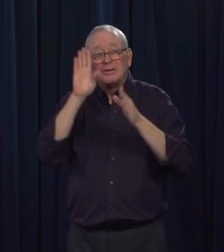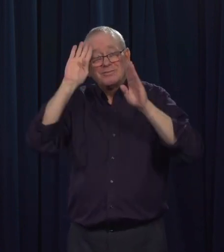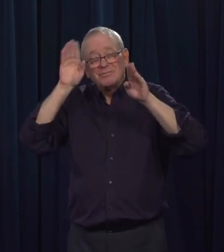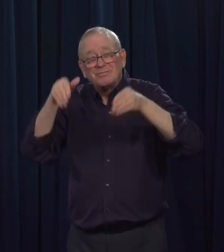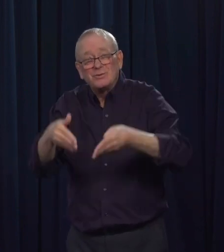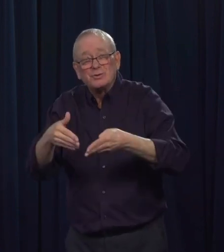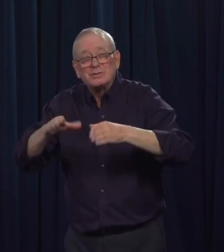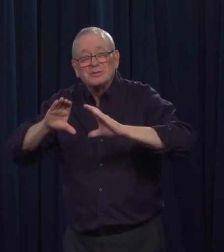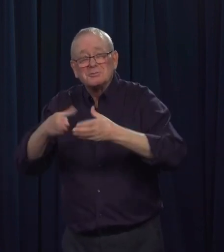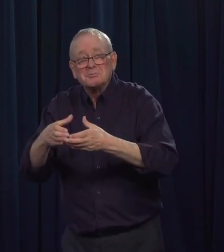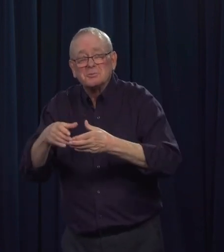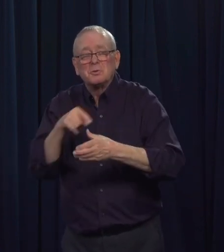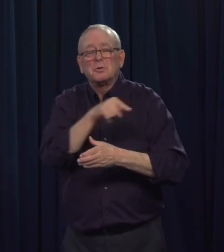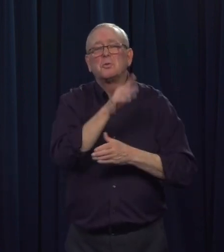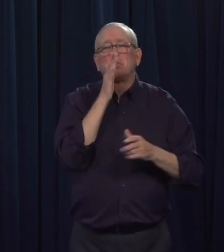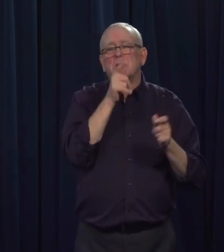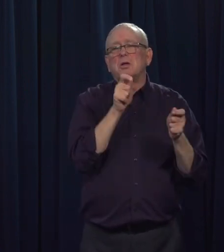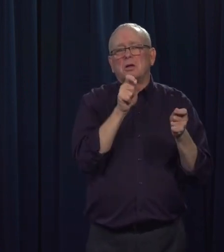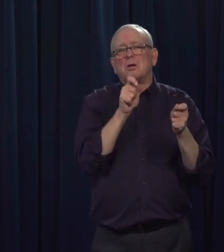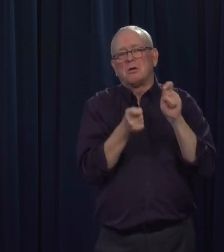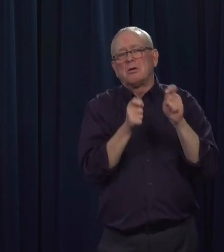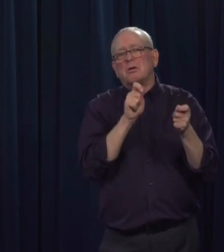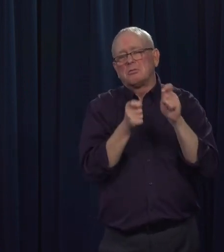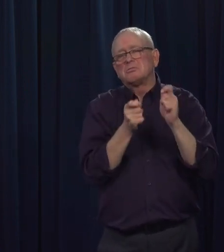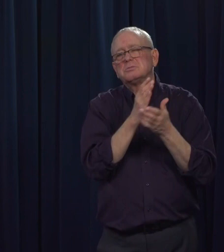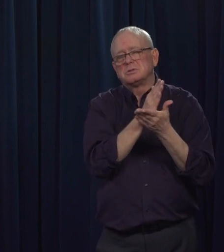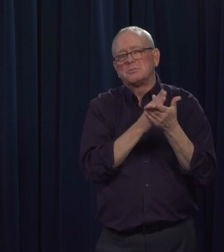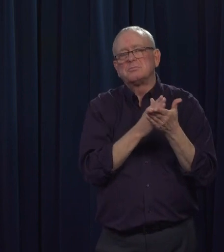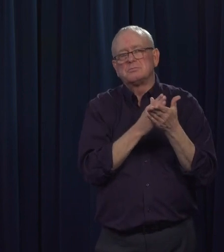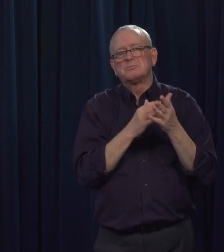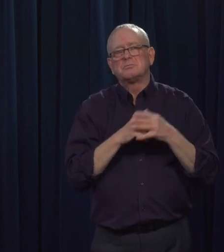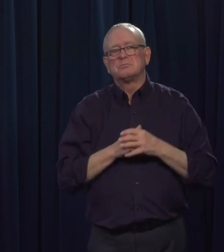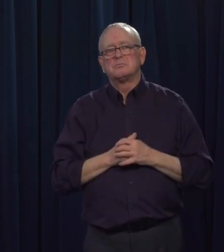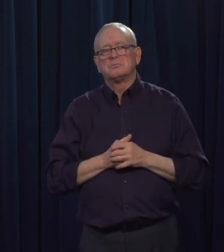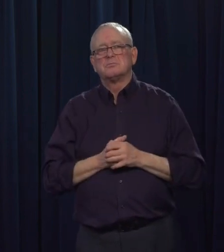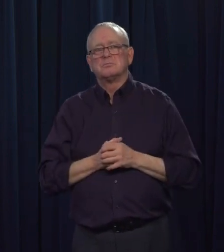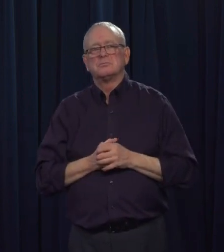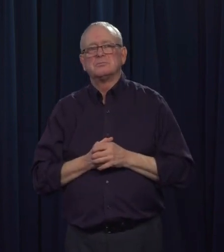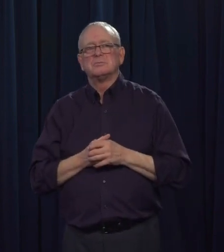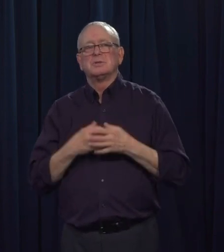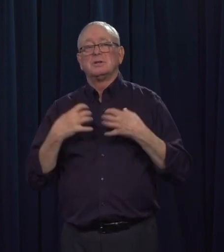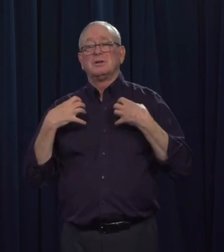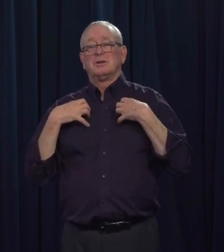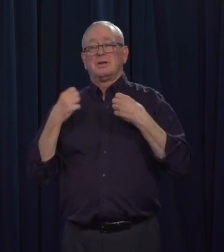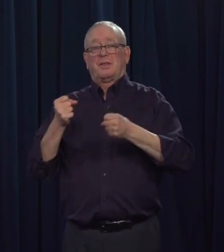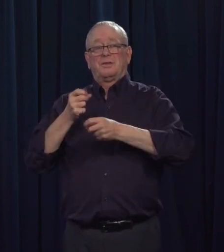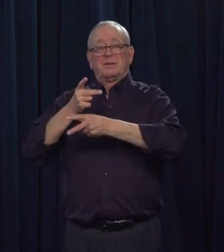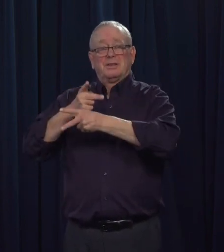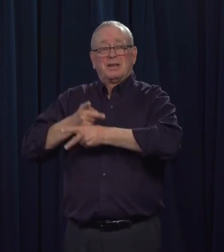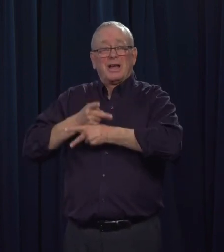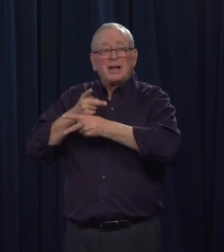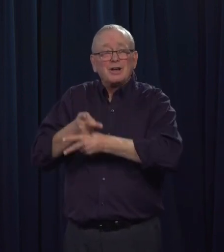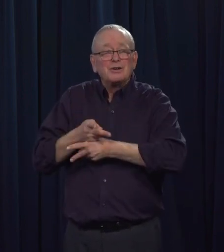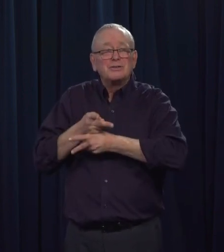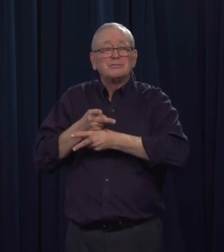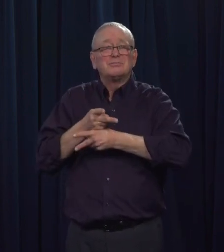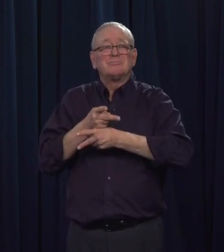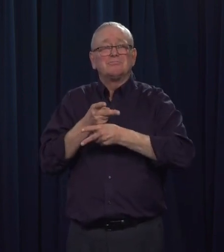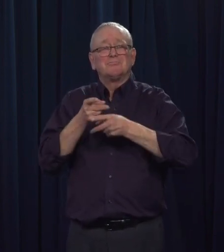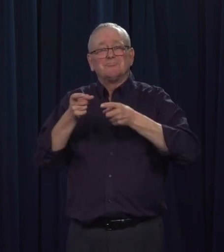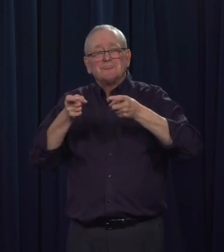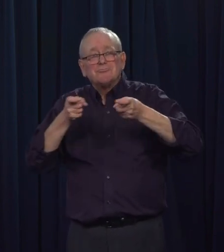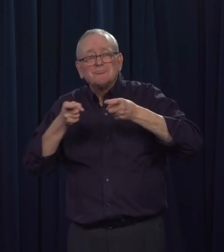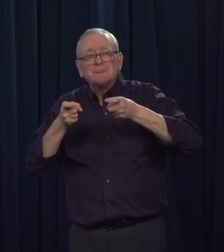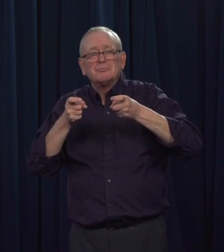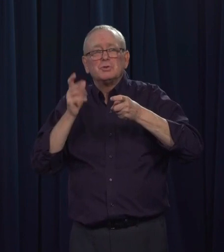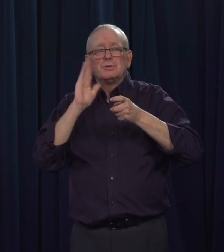testing implementation won't be till a little bit later in the week. We do have some testing volumes, samples that have been collected that still